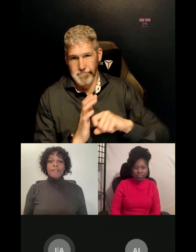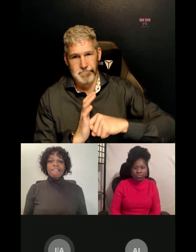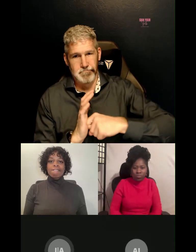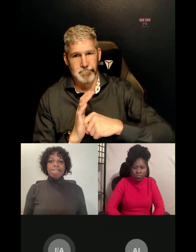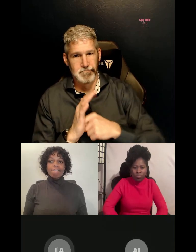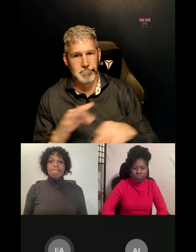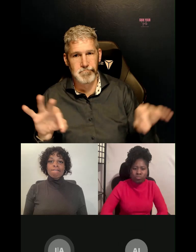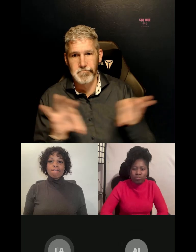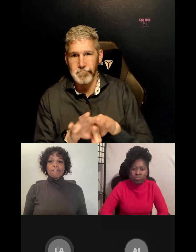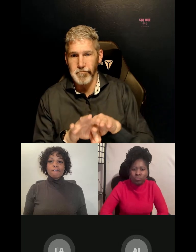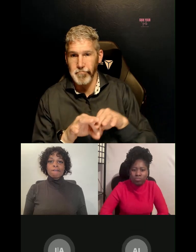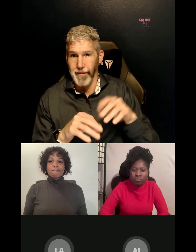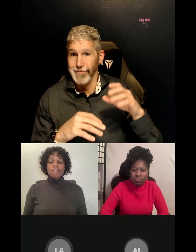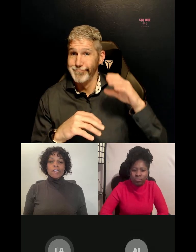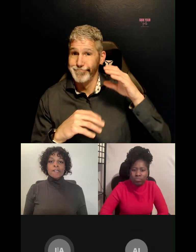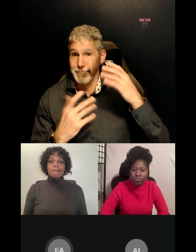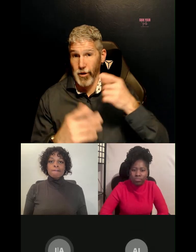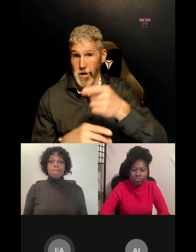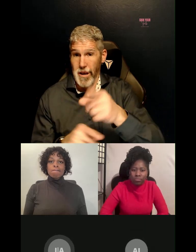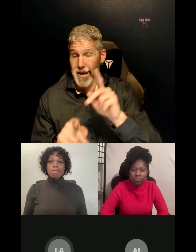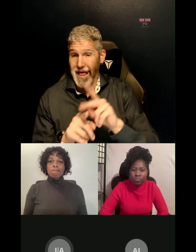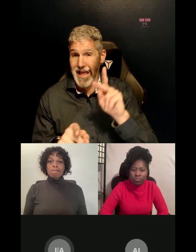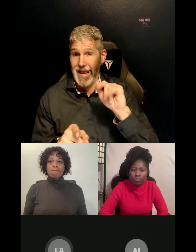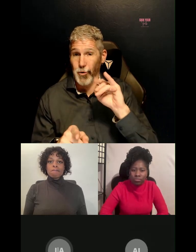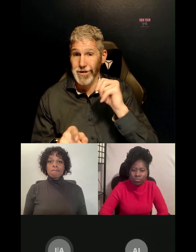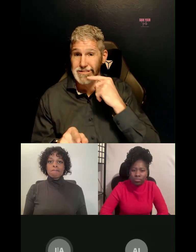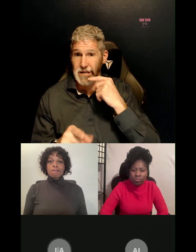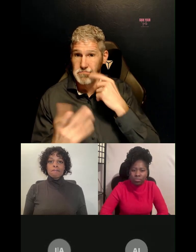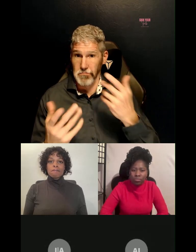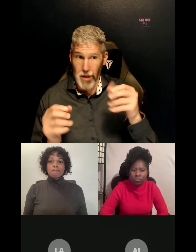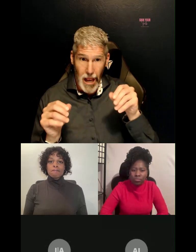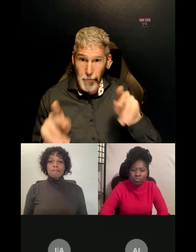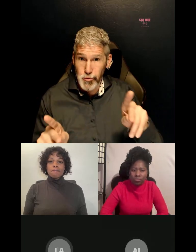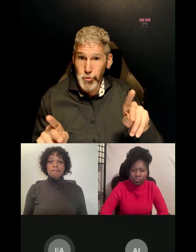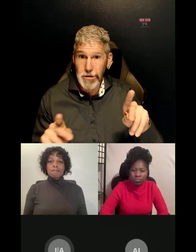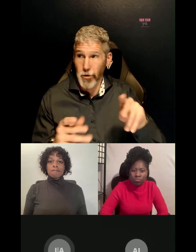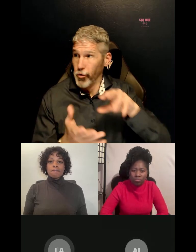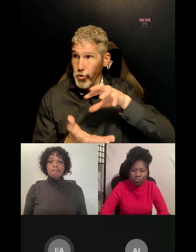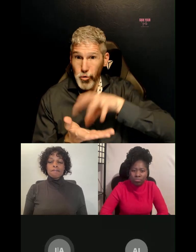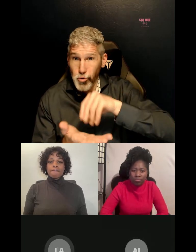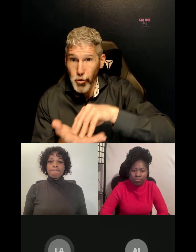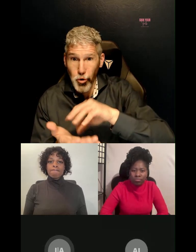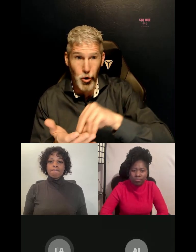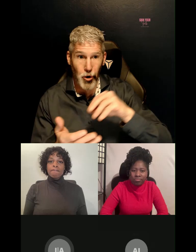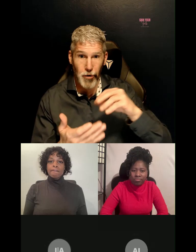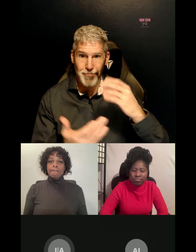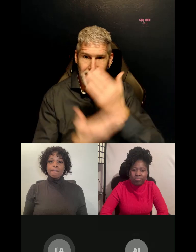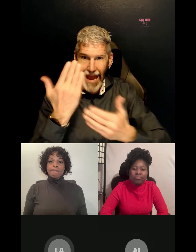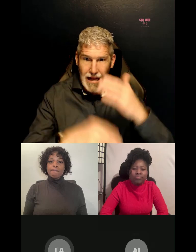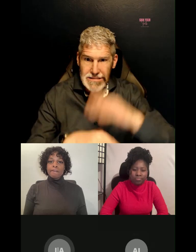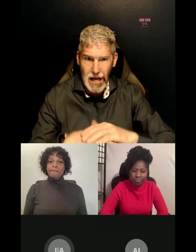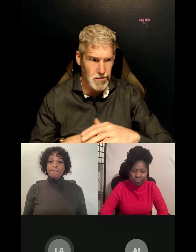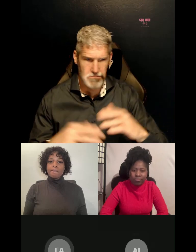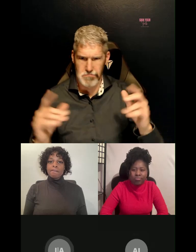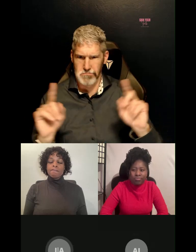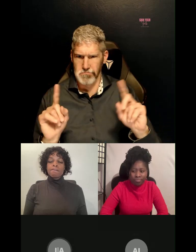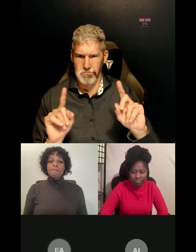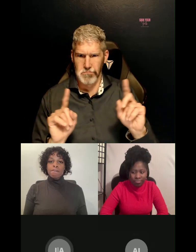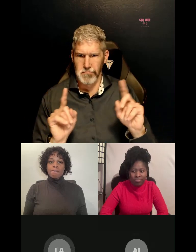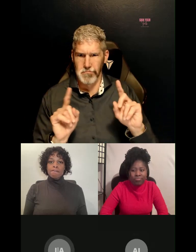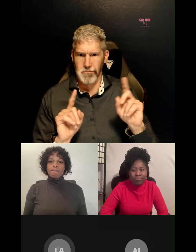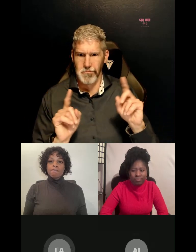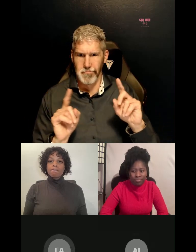a on-site training, and that's really key. That's really important. As Katrina was saying, the opportunity to